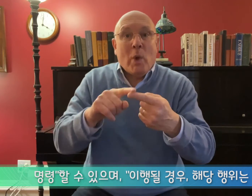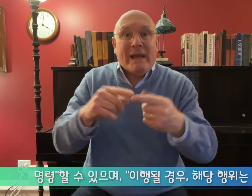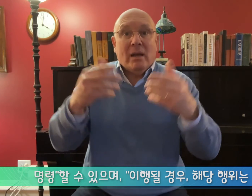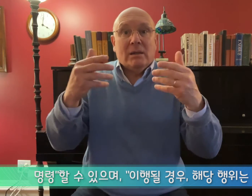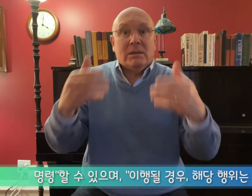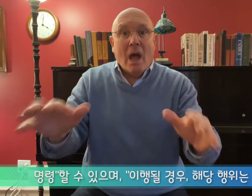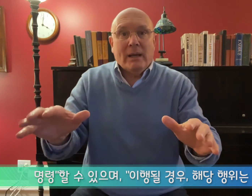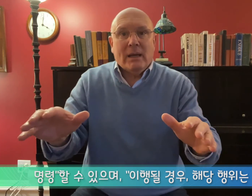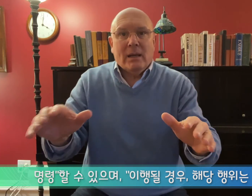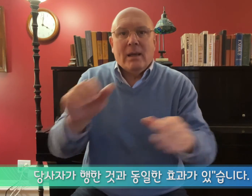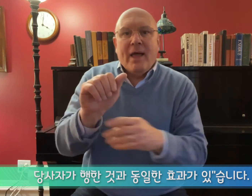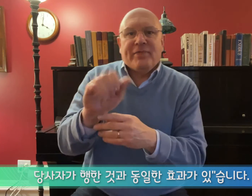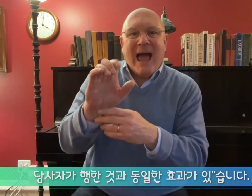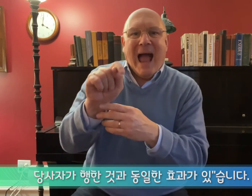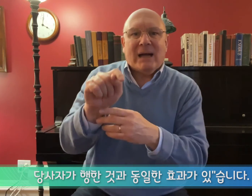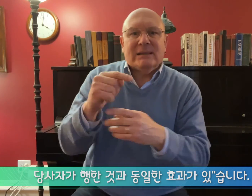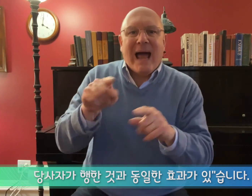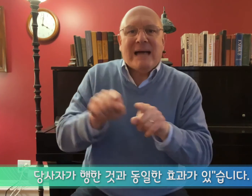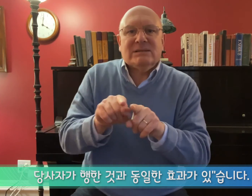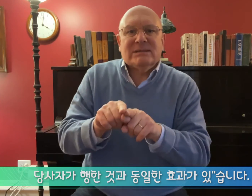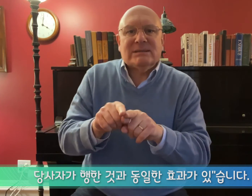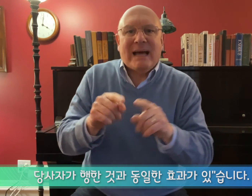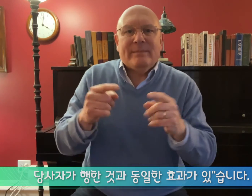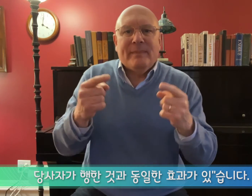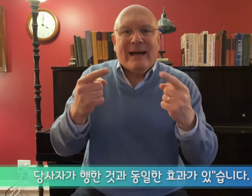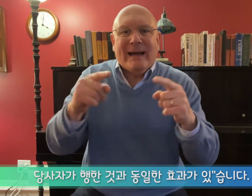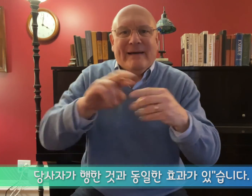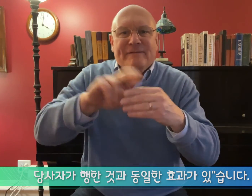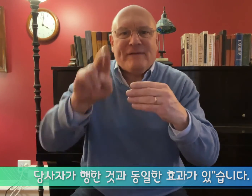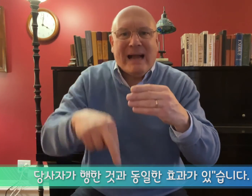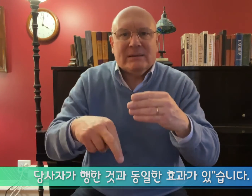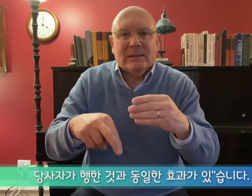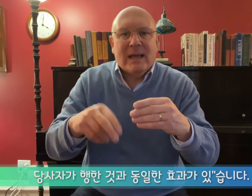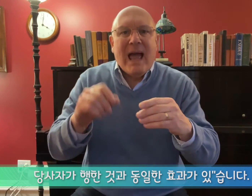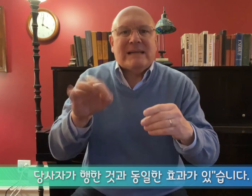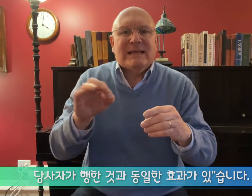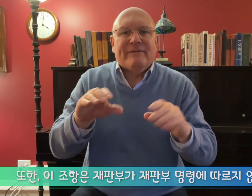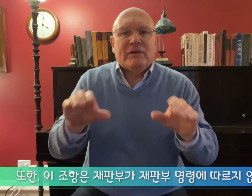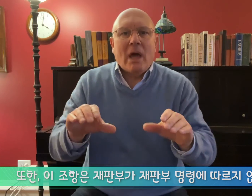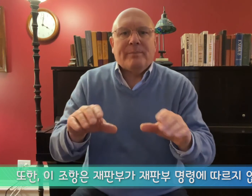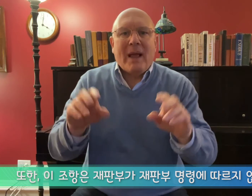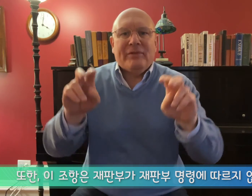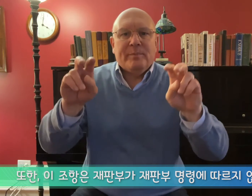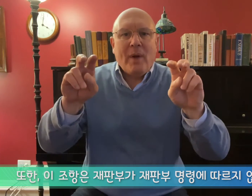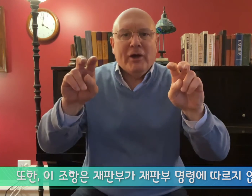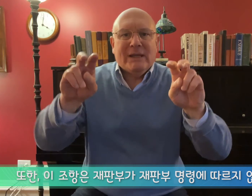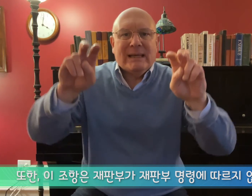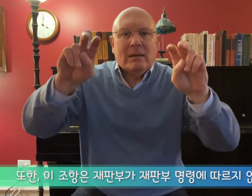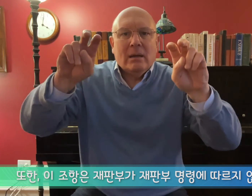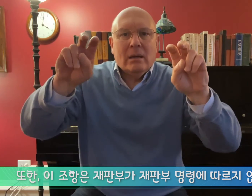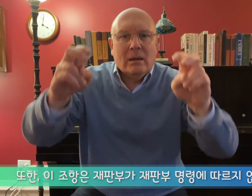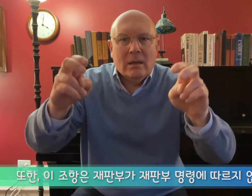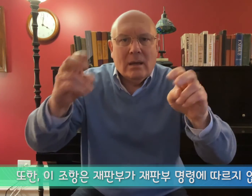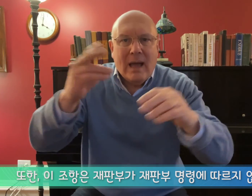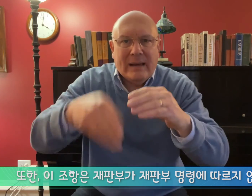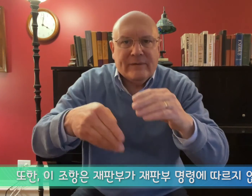court. When done, the act has the same effect as if done by the party, end